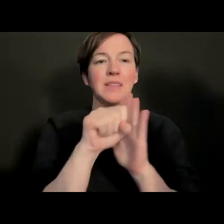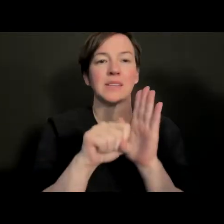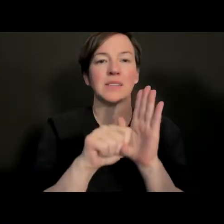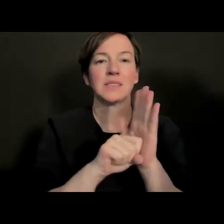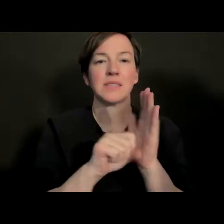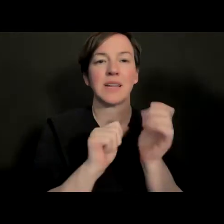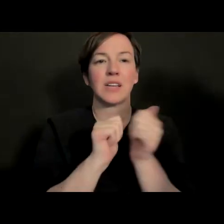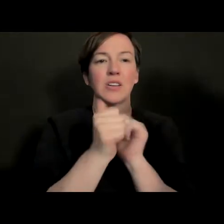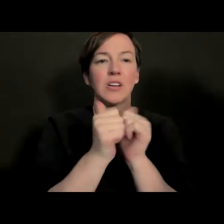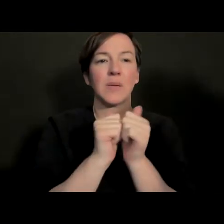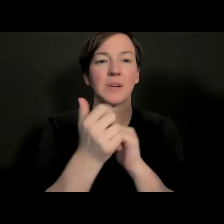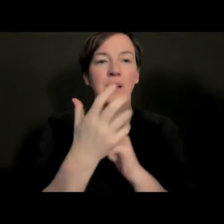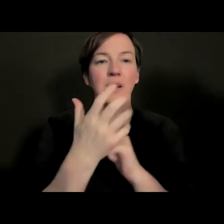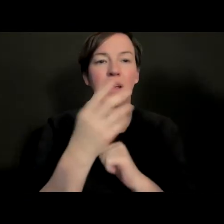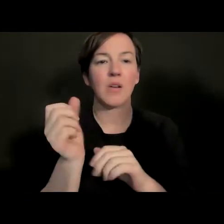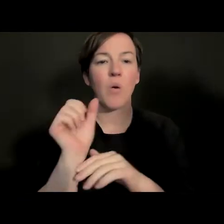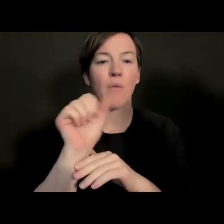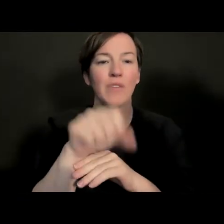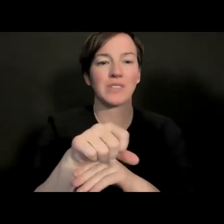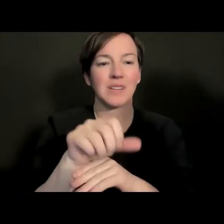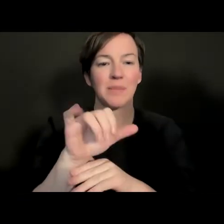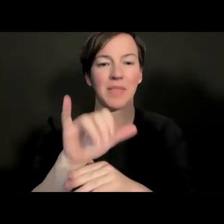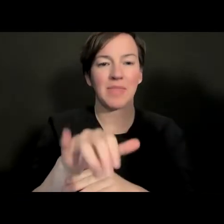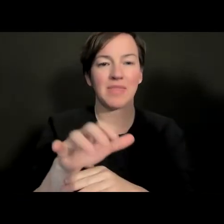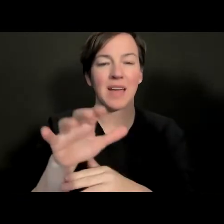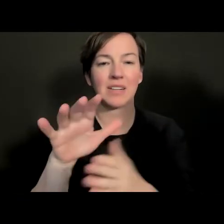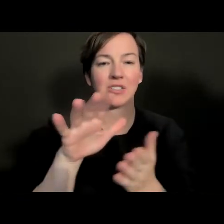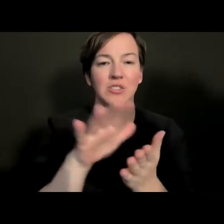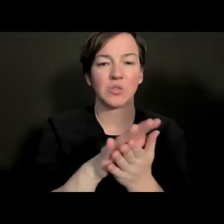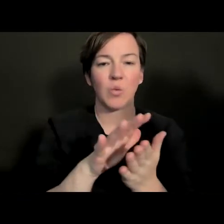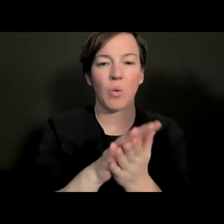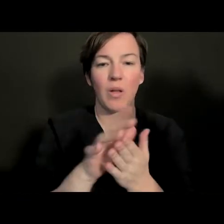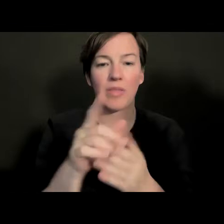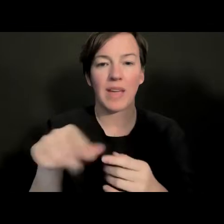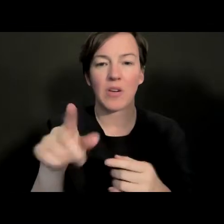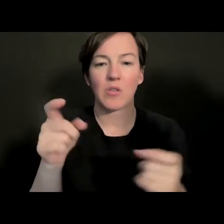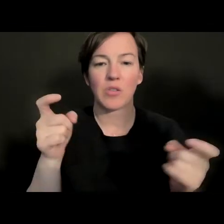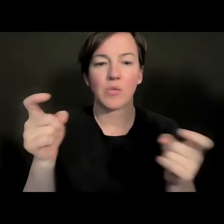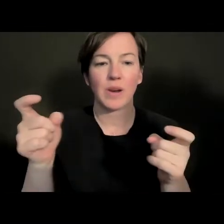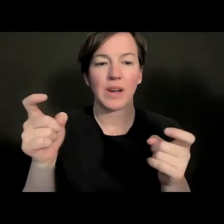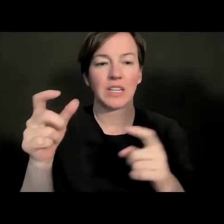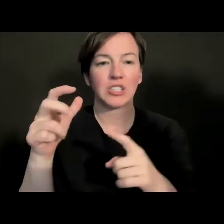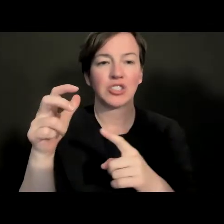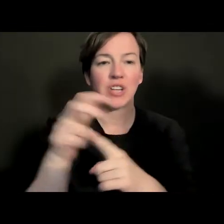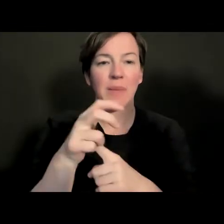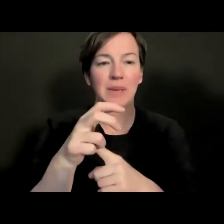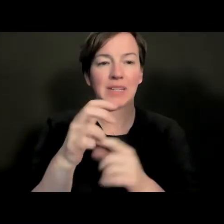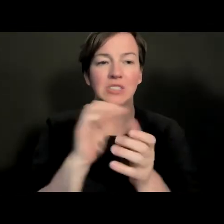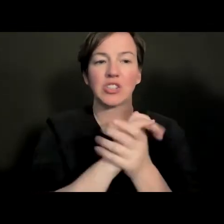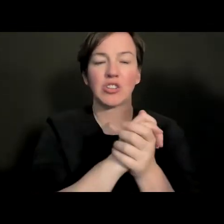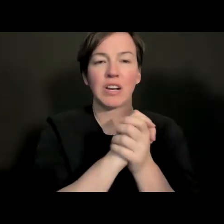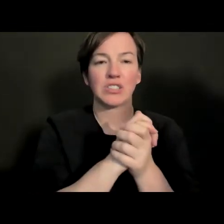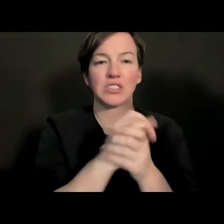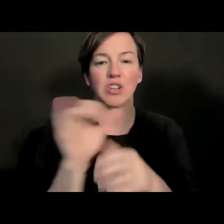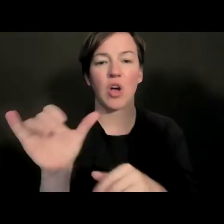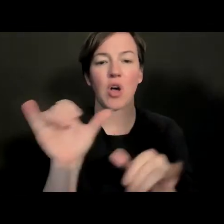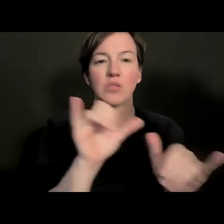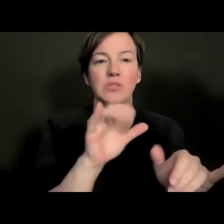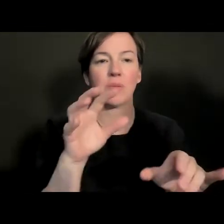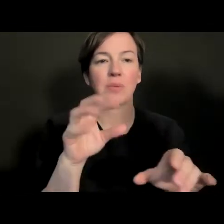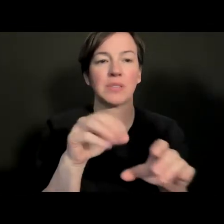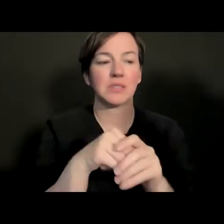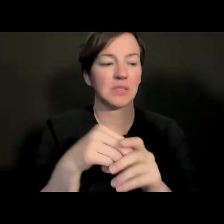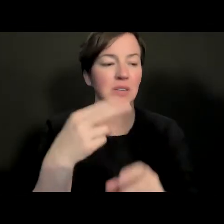overcoming the Menlo School that has reigned the champions. So congratulations. I also participated in the Hillsdale